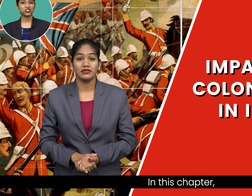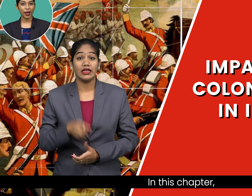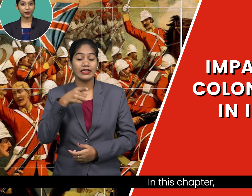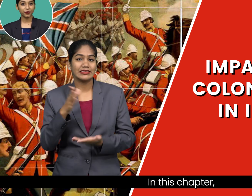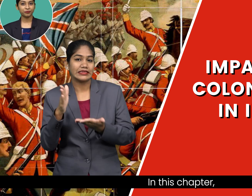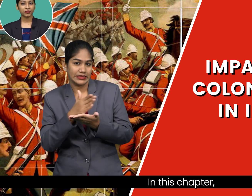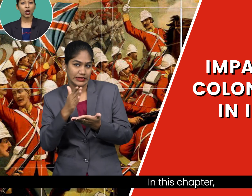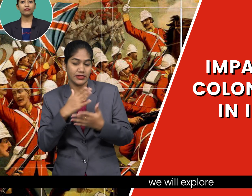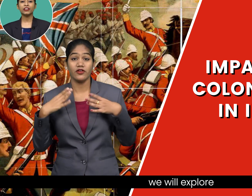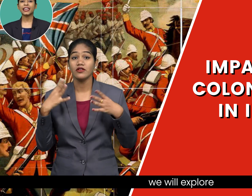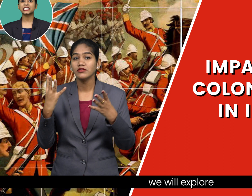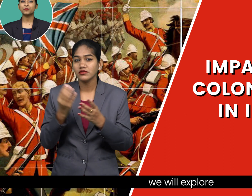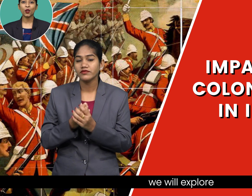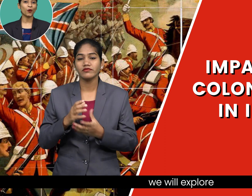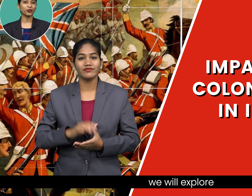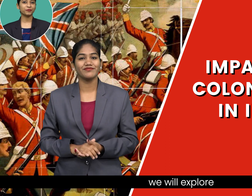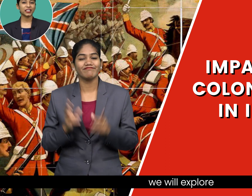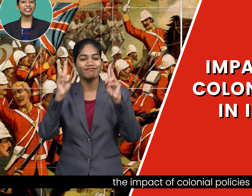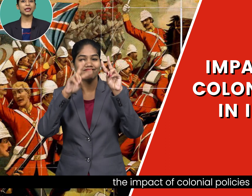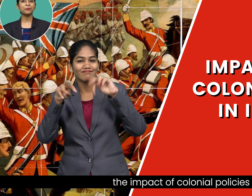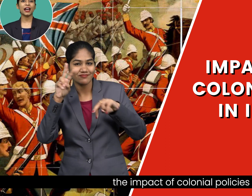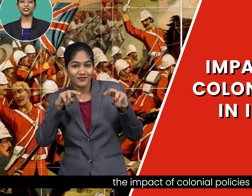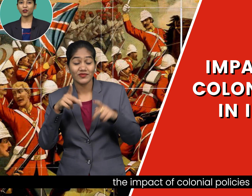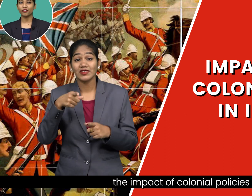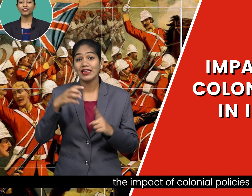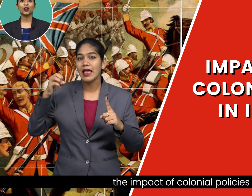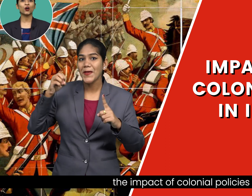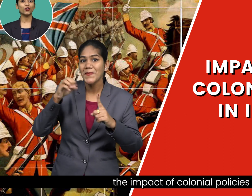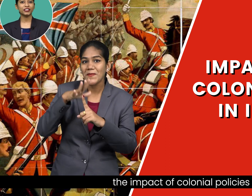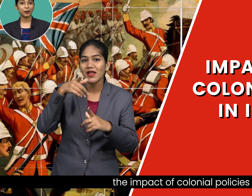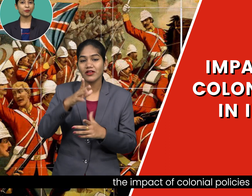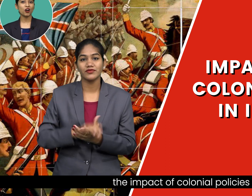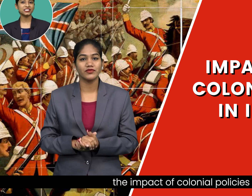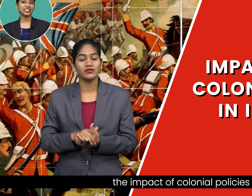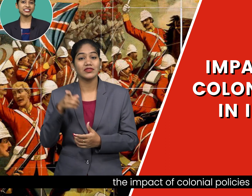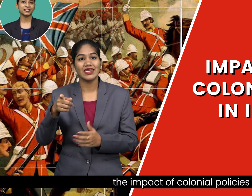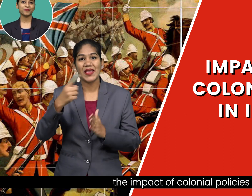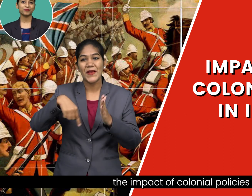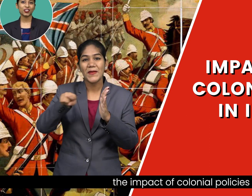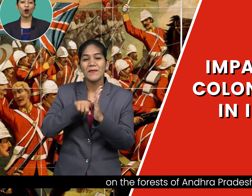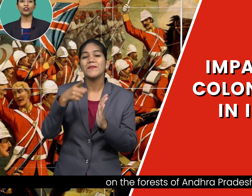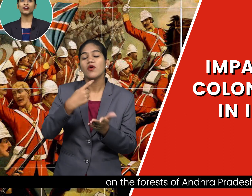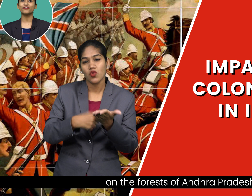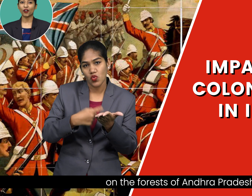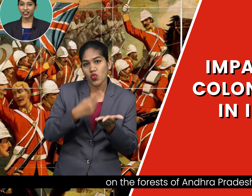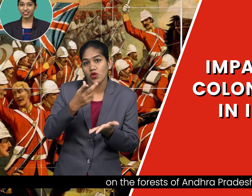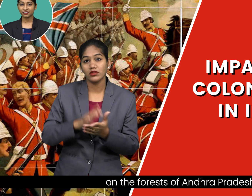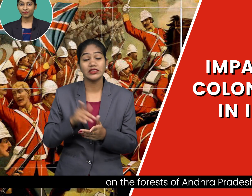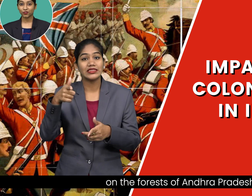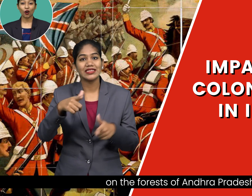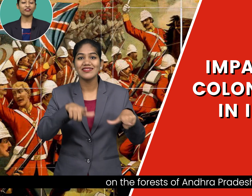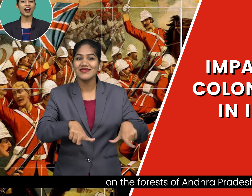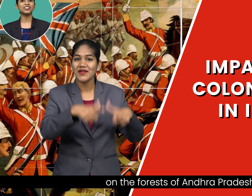In this chapter, we will explore the impact of colonial policies on the